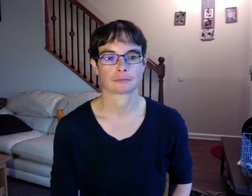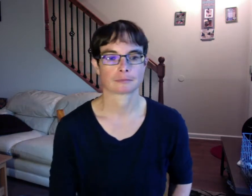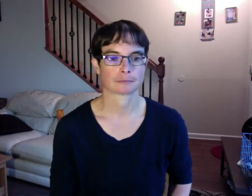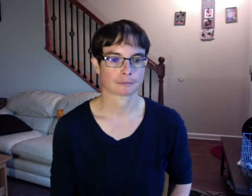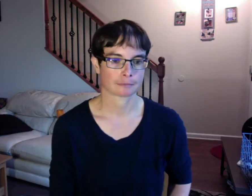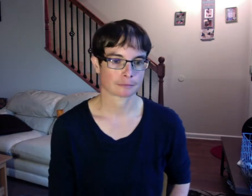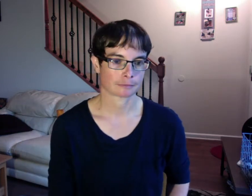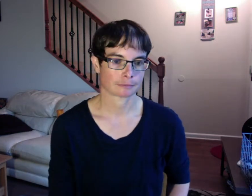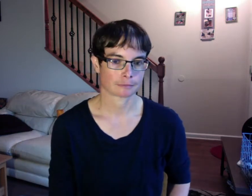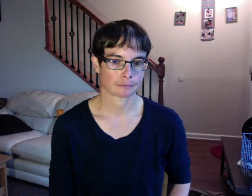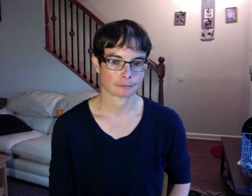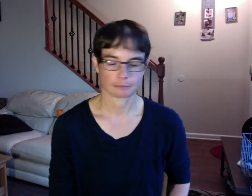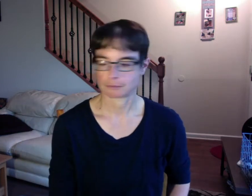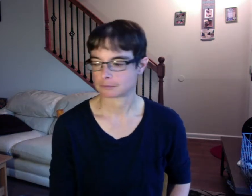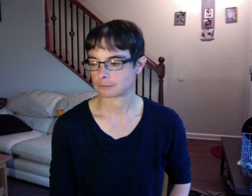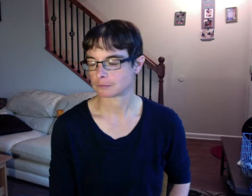Whoops.